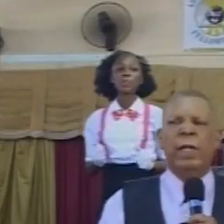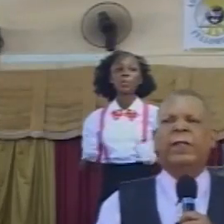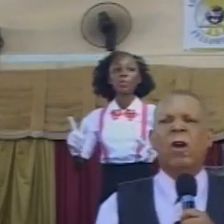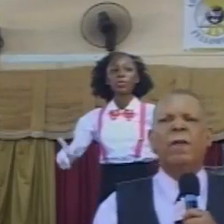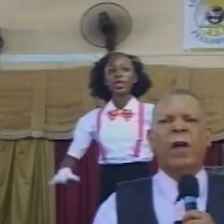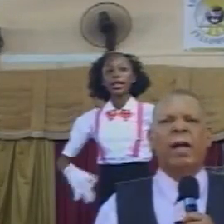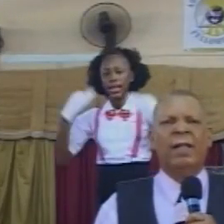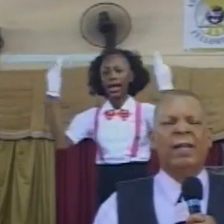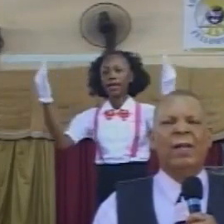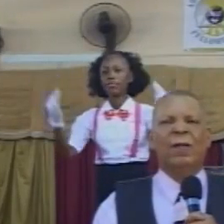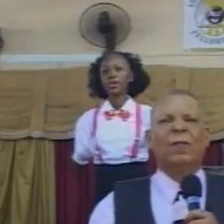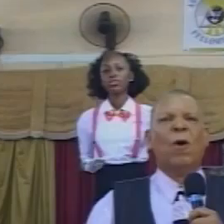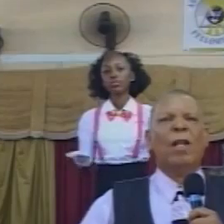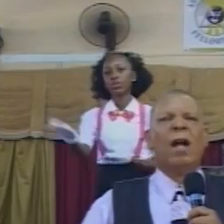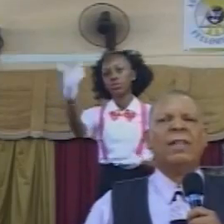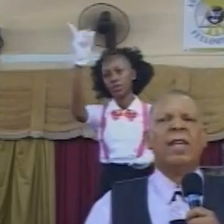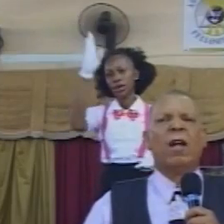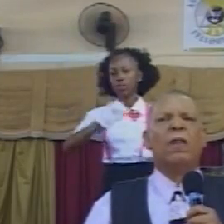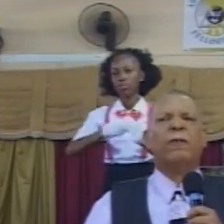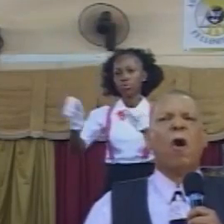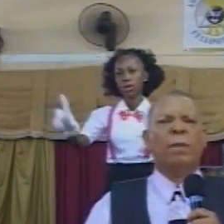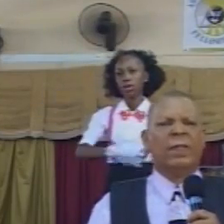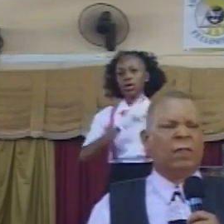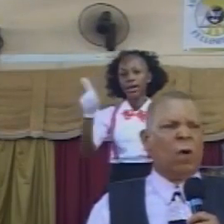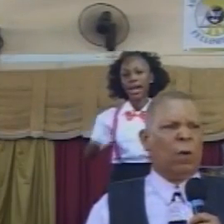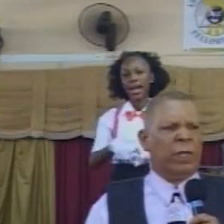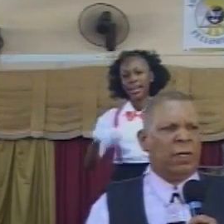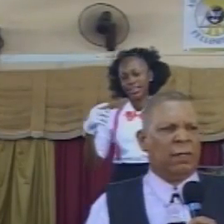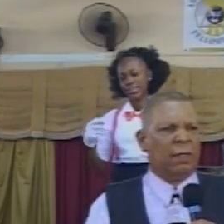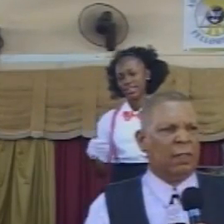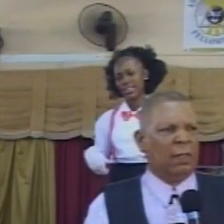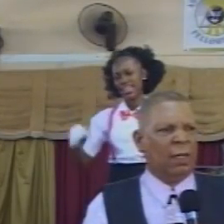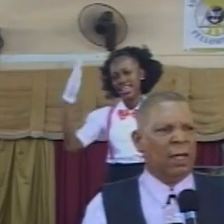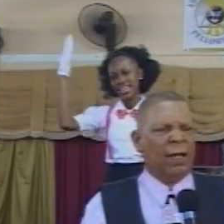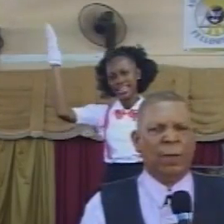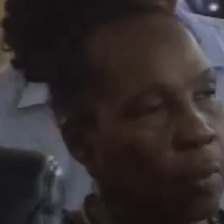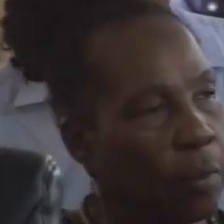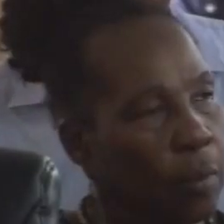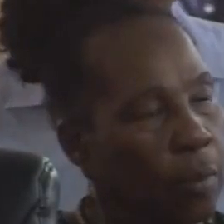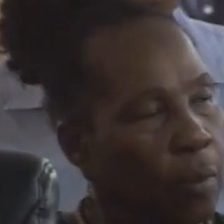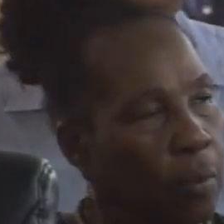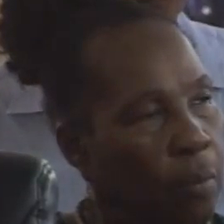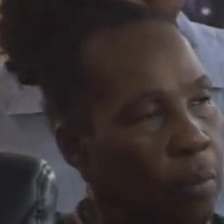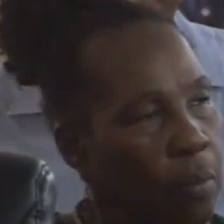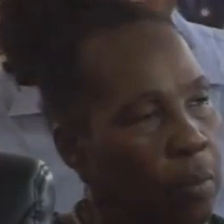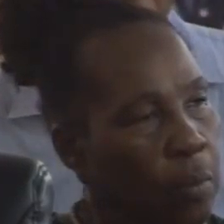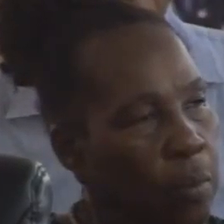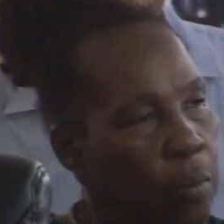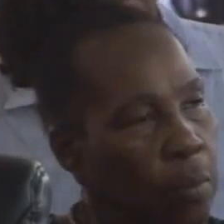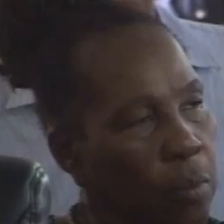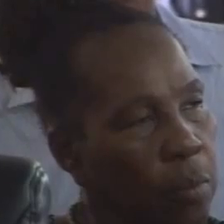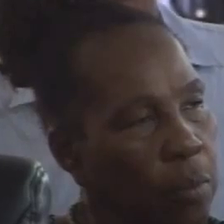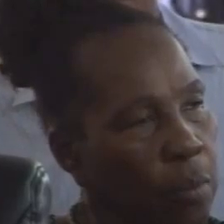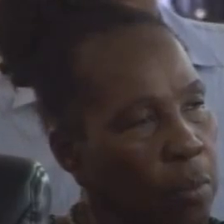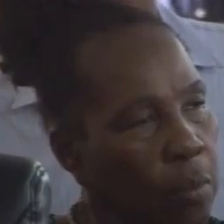And we'll serve God so long as he conforms to our wishes and our desires.